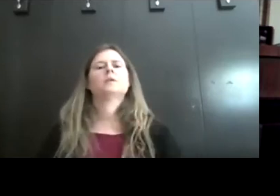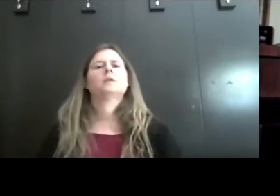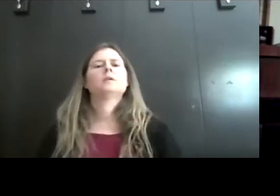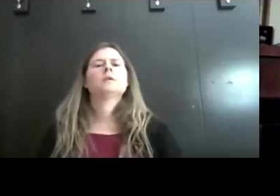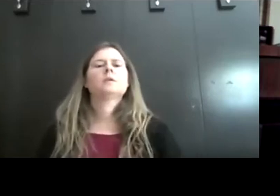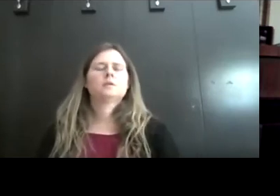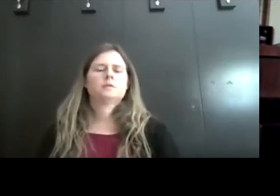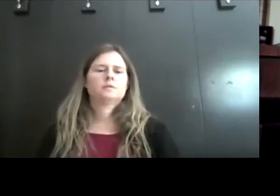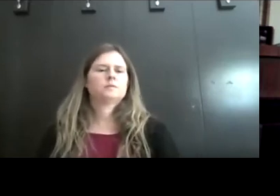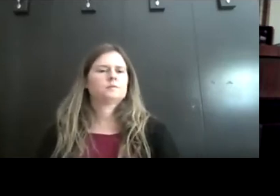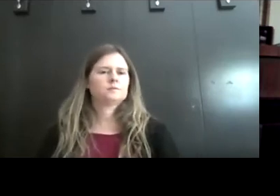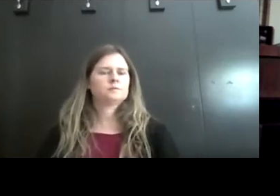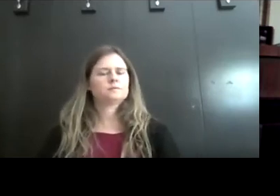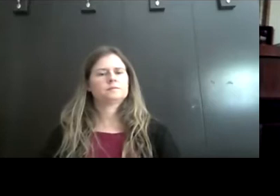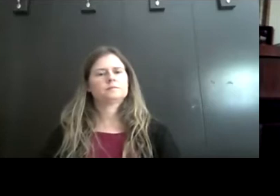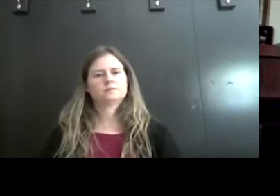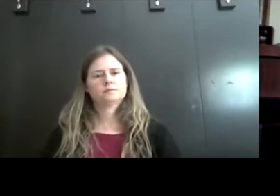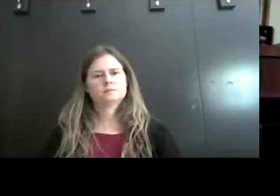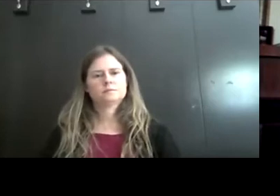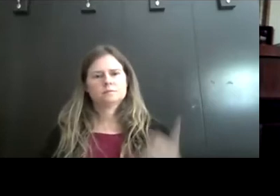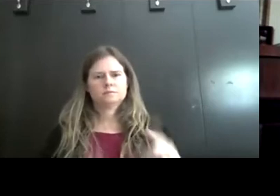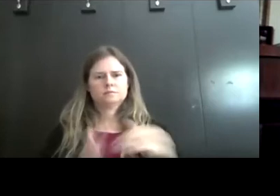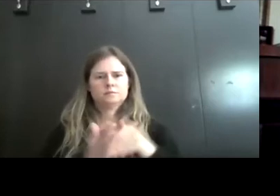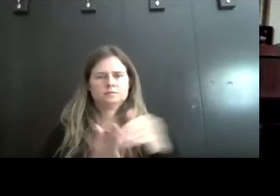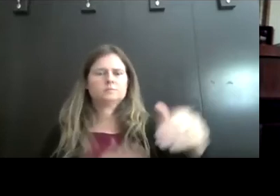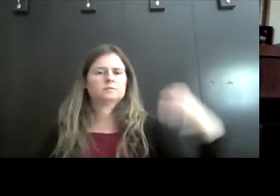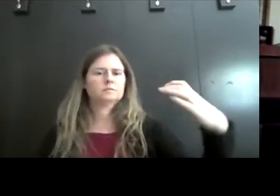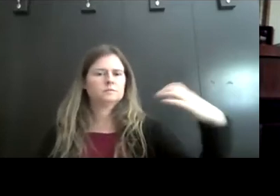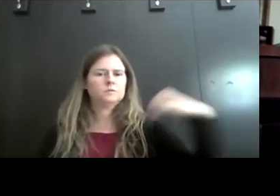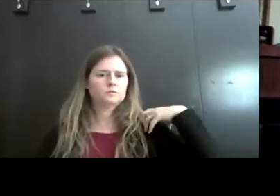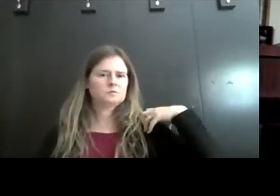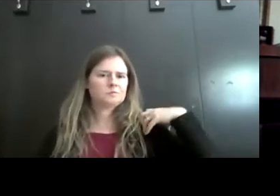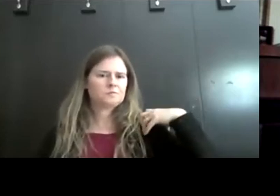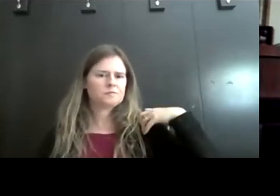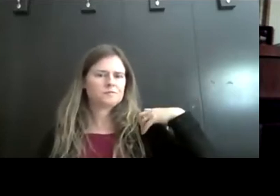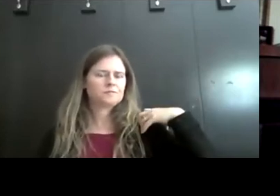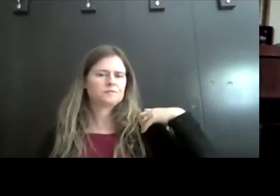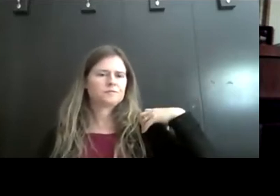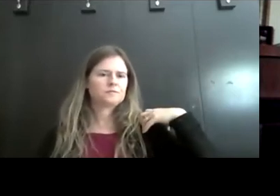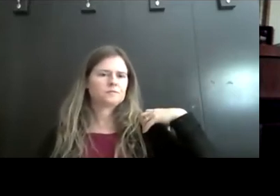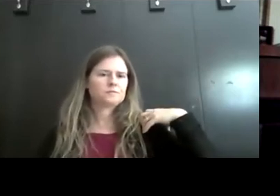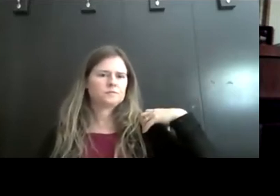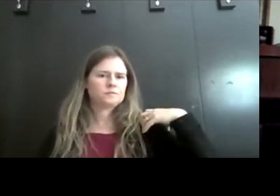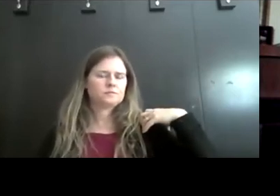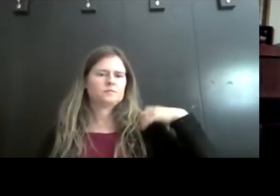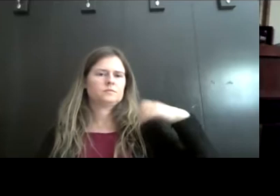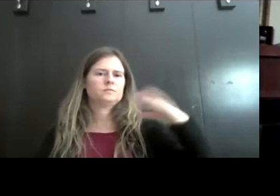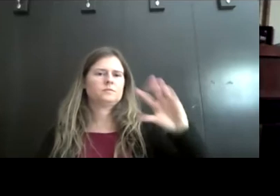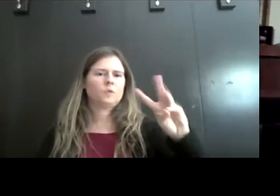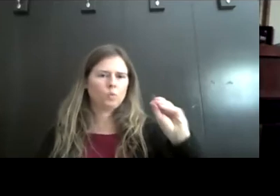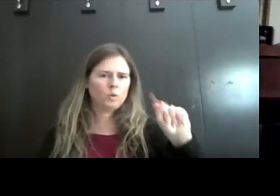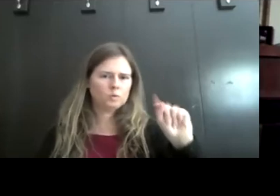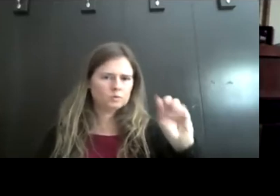Lots of times the Wote or chief of the family, the Paha, the spiritual